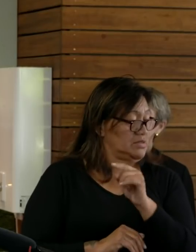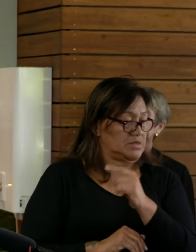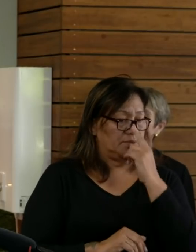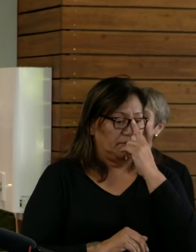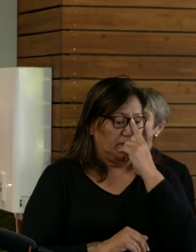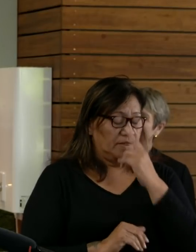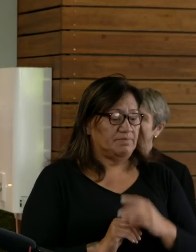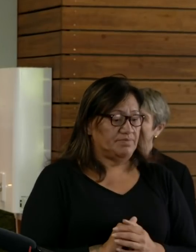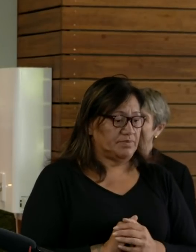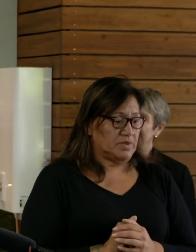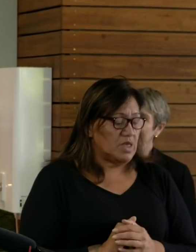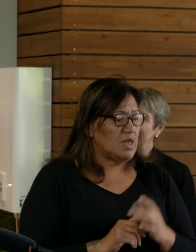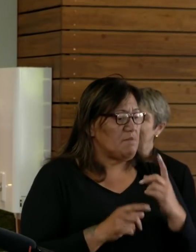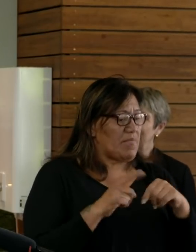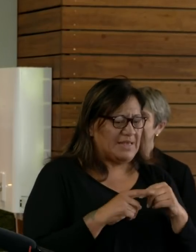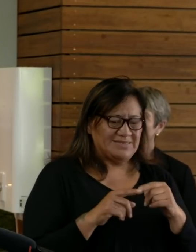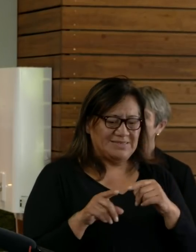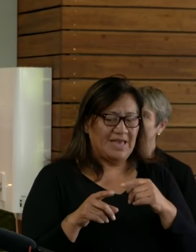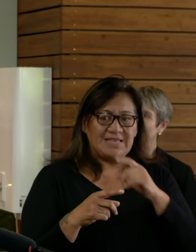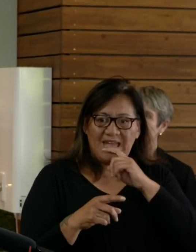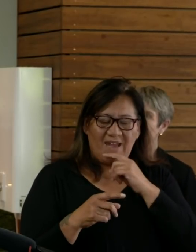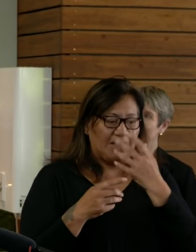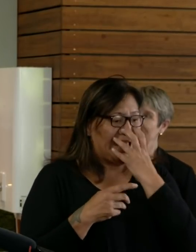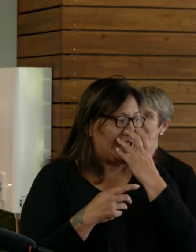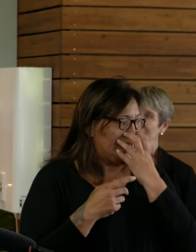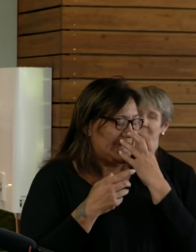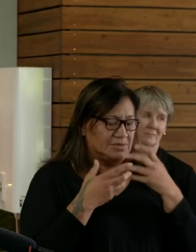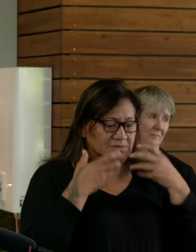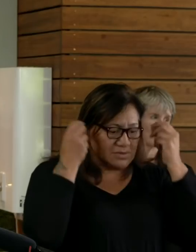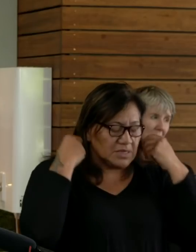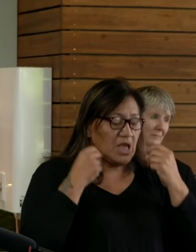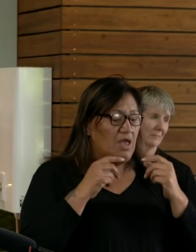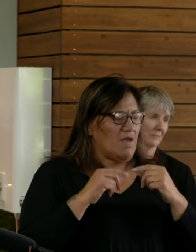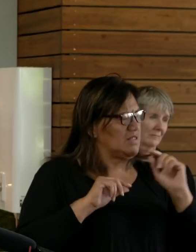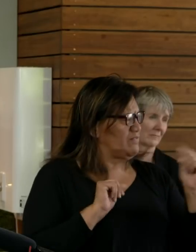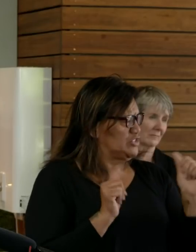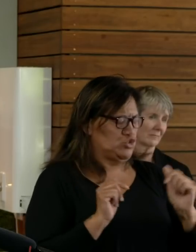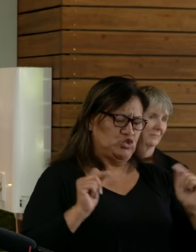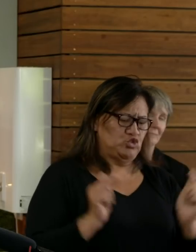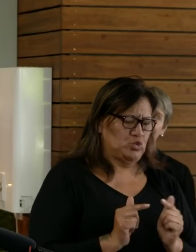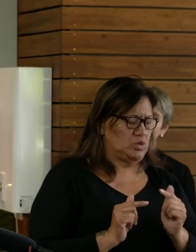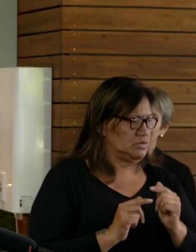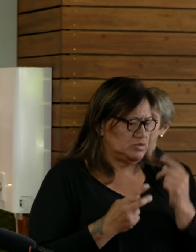the remaining air supply that the team had, they did conduct a search of some